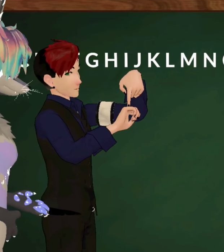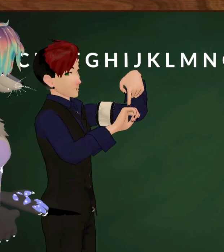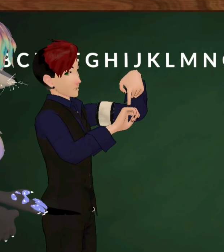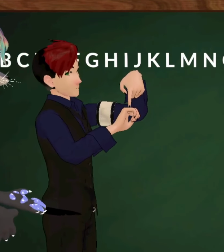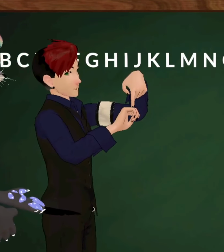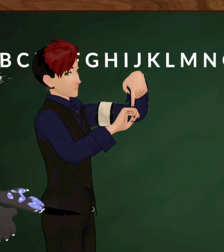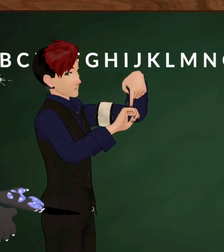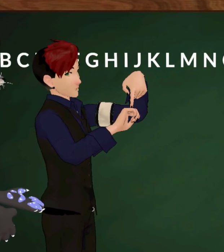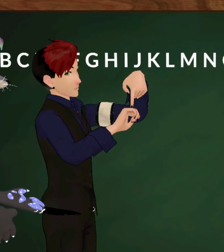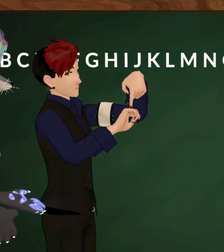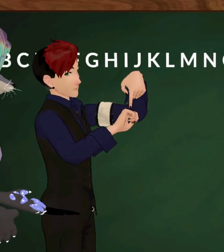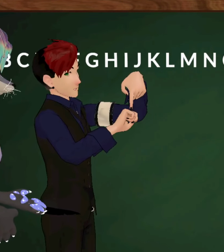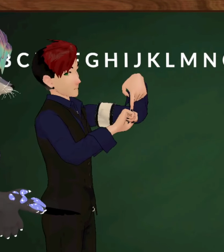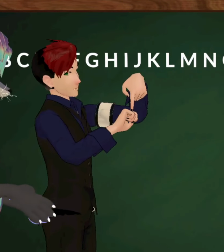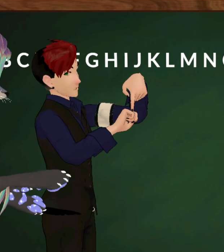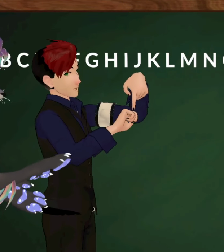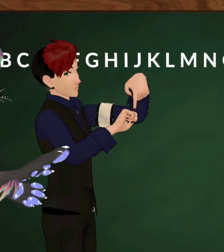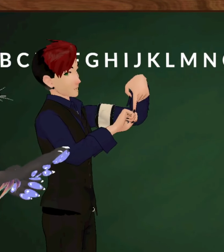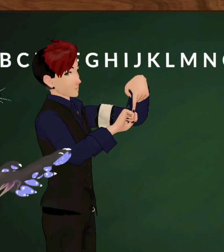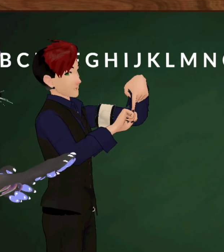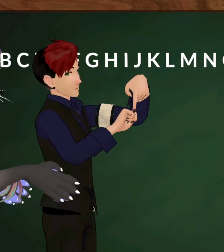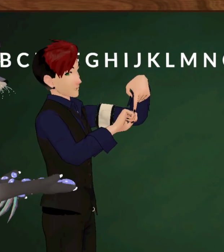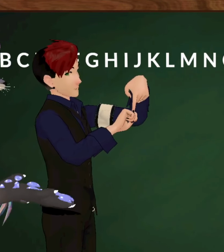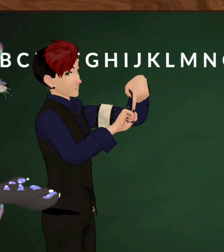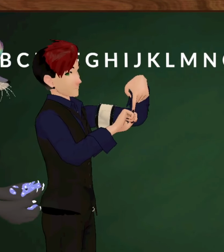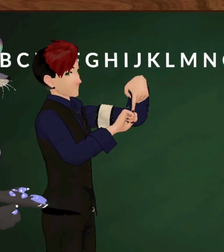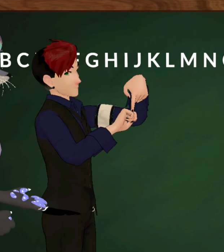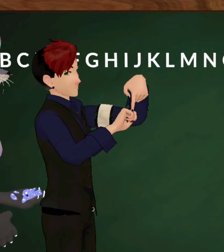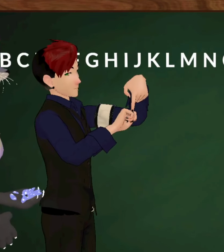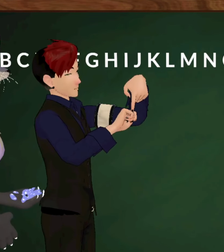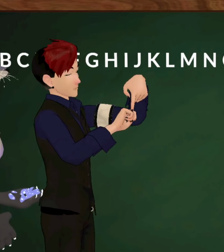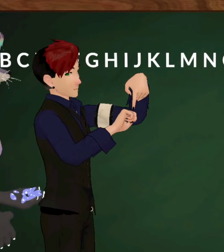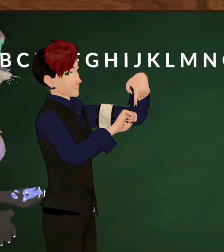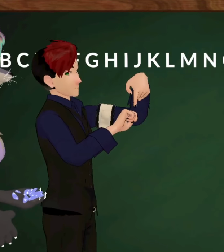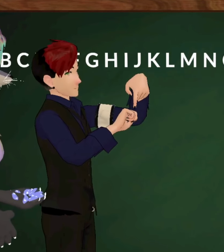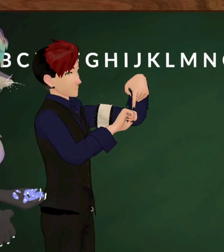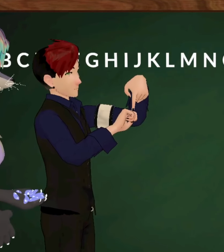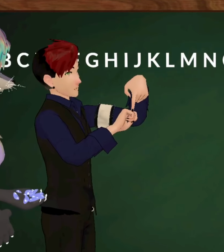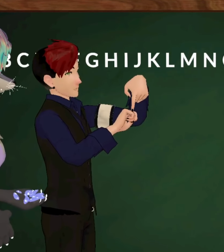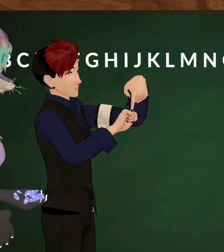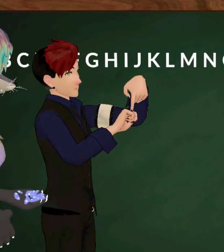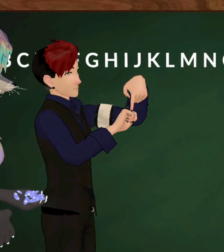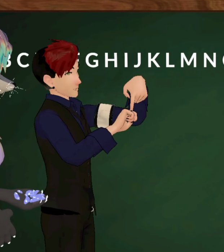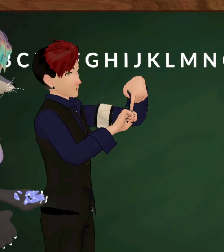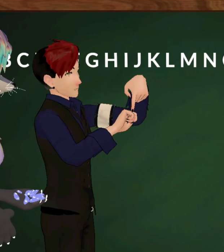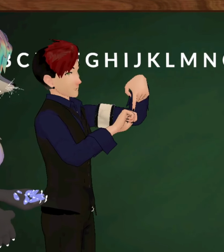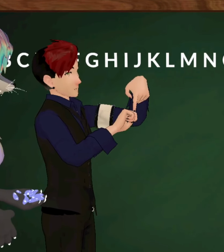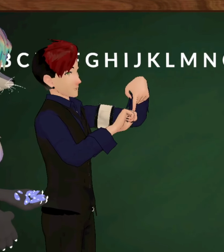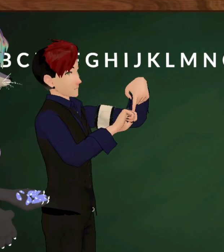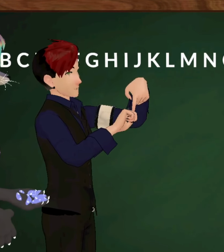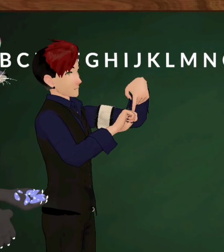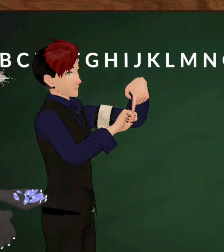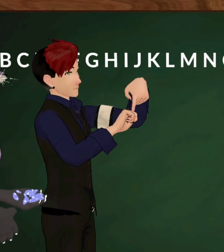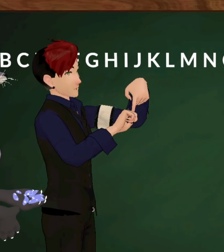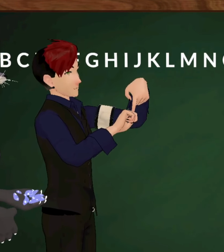be in between your pinky and ring finger for an M, and in between your ring finger and your middle finger for an